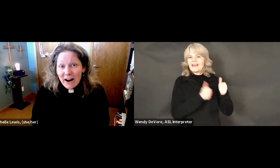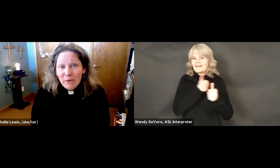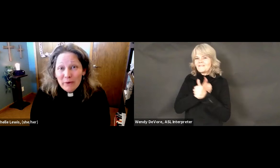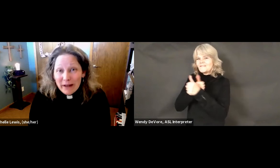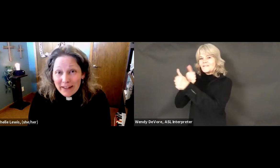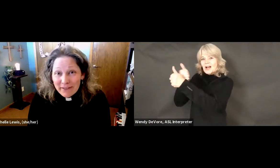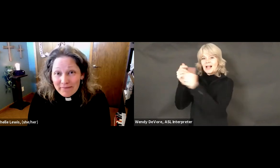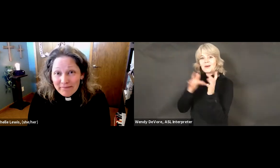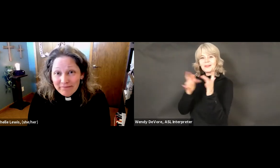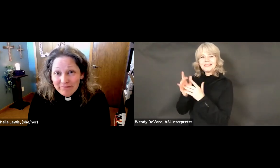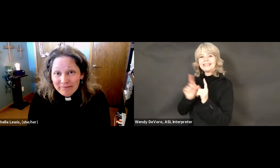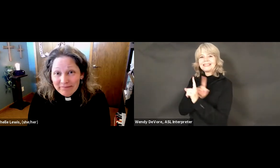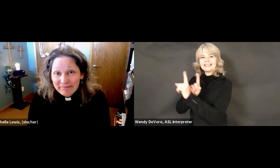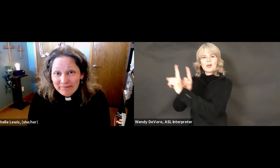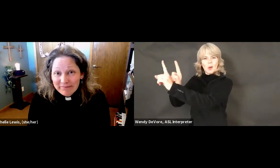Are we ready?